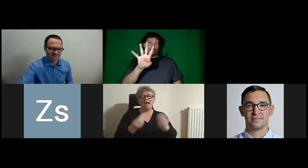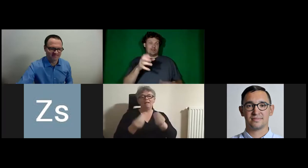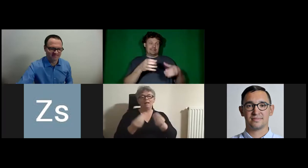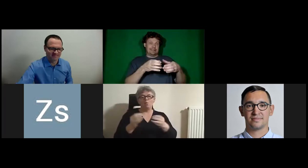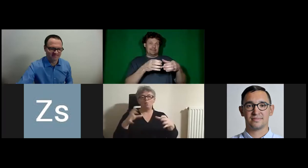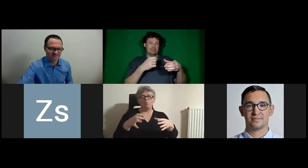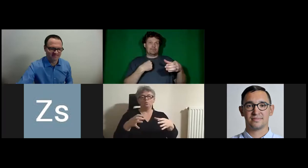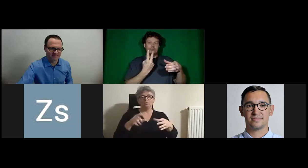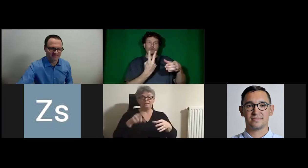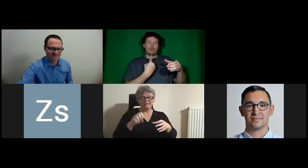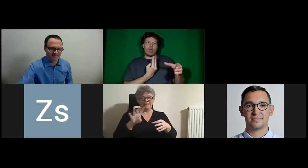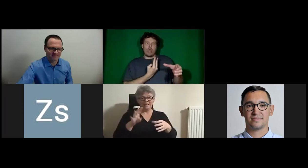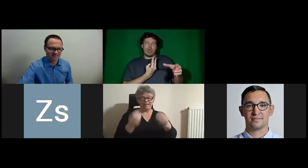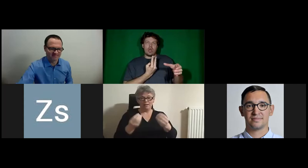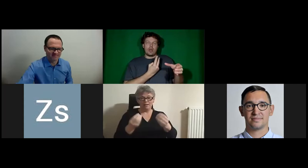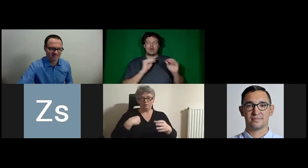14.